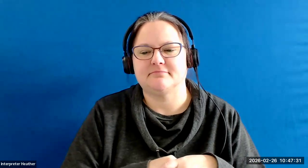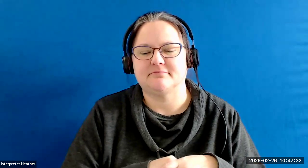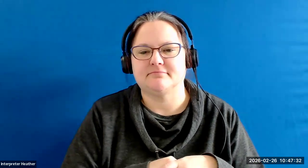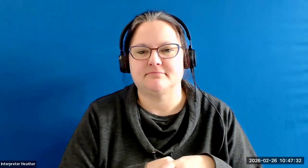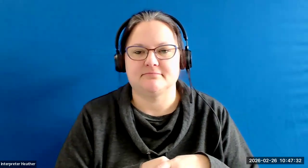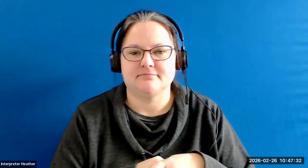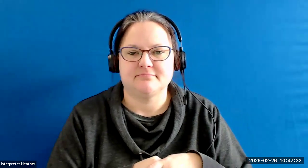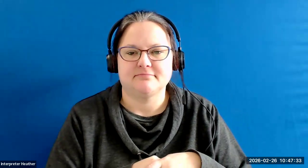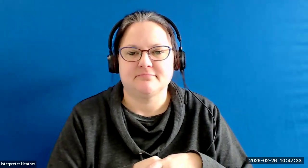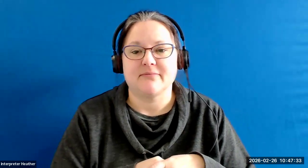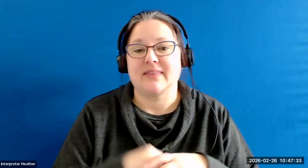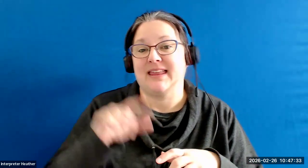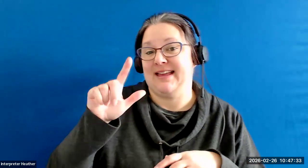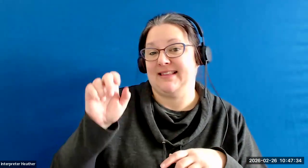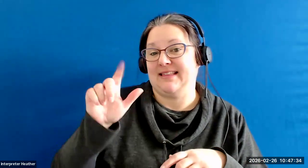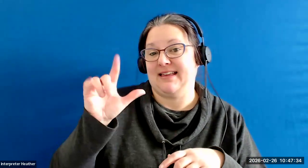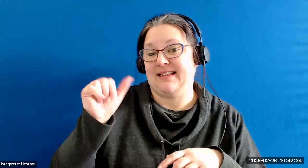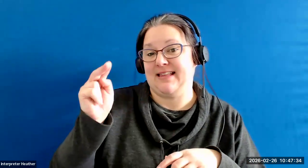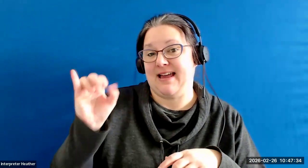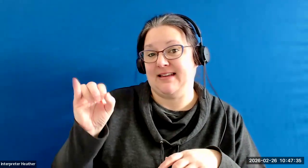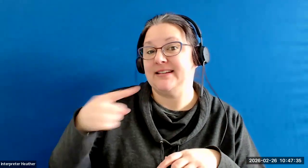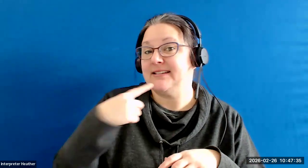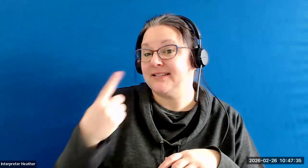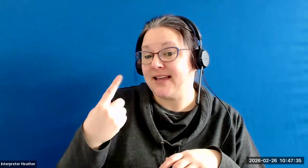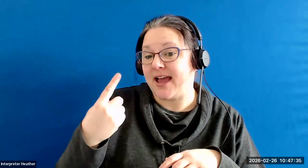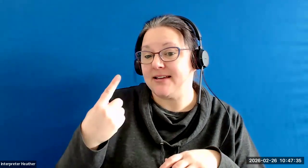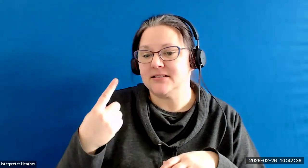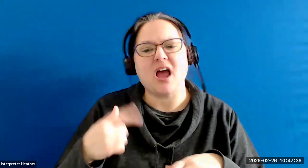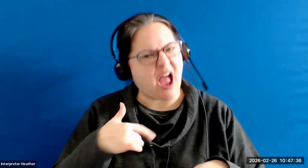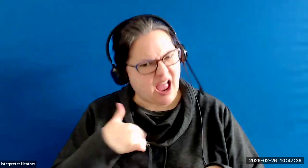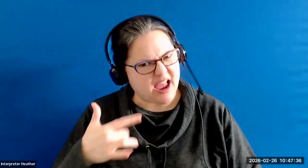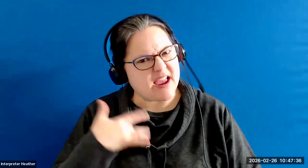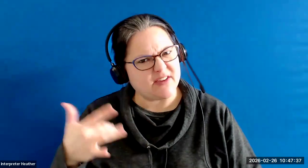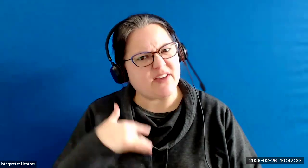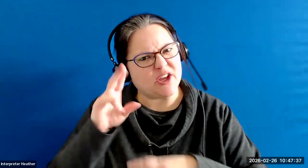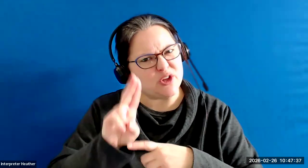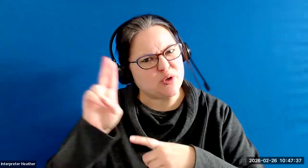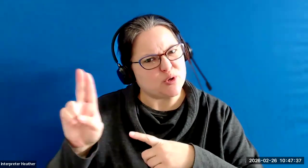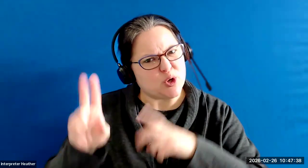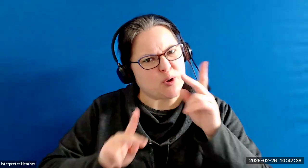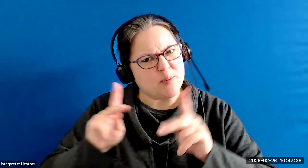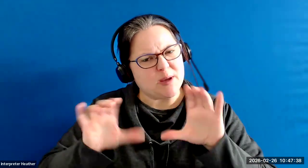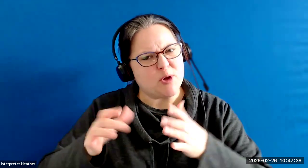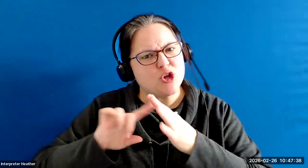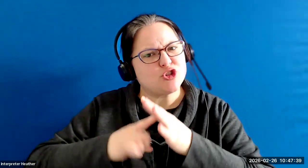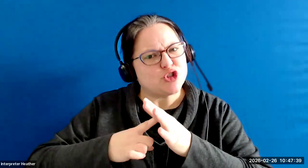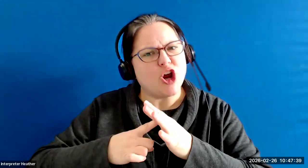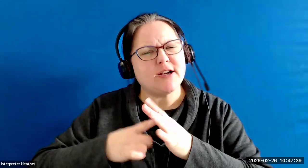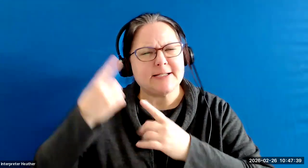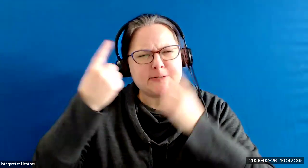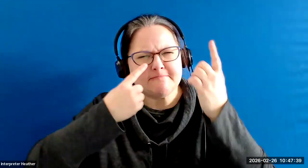And Leilani writes, I feel like you folks are just starting to have some conversations about